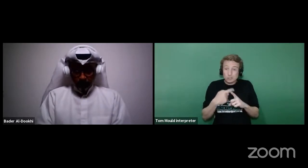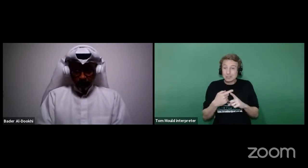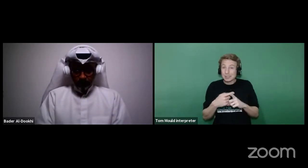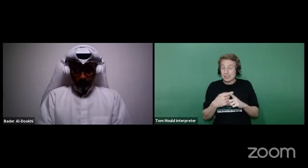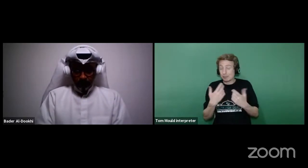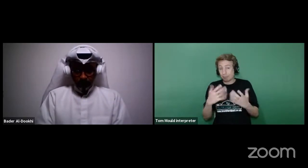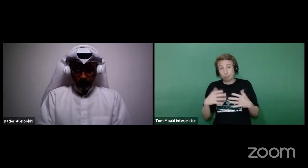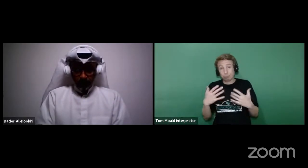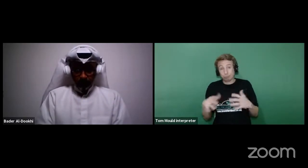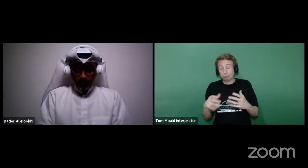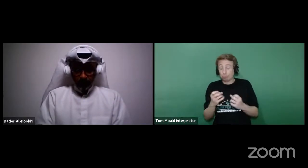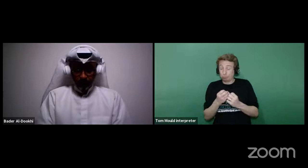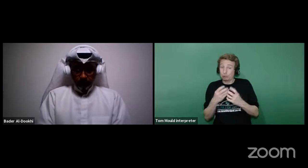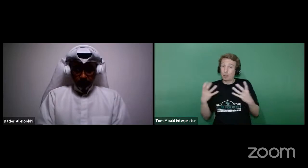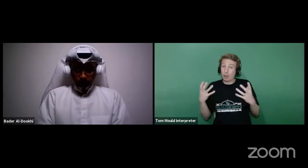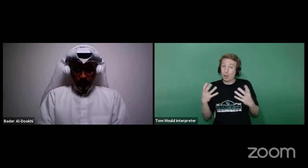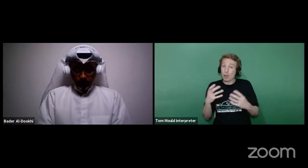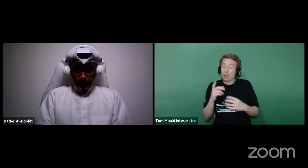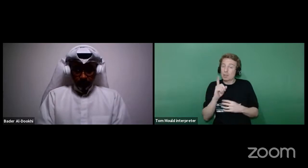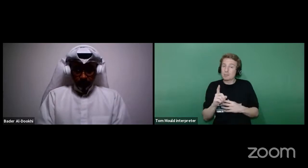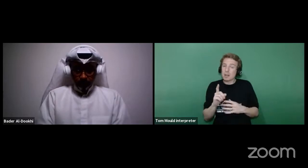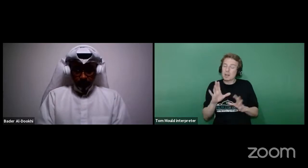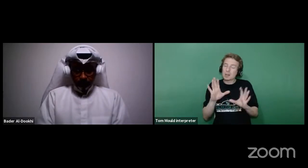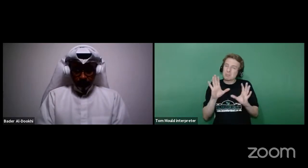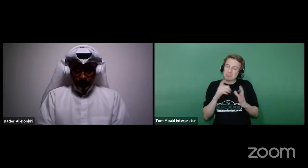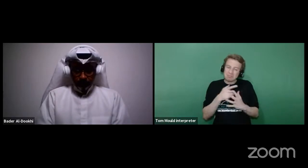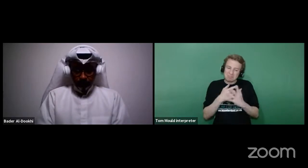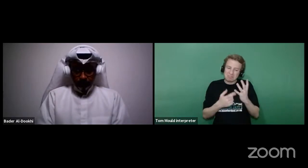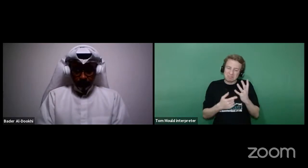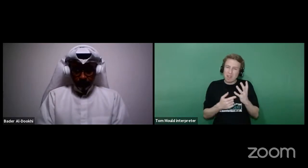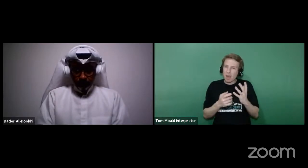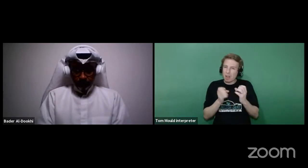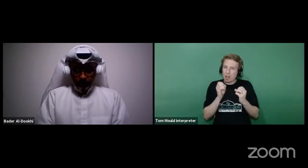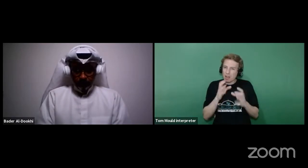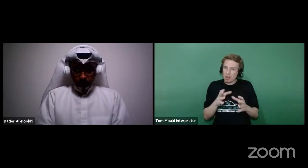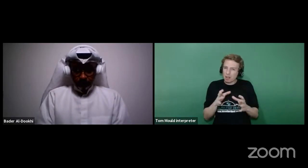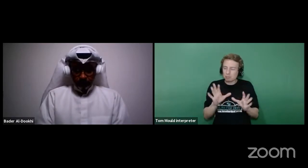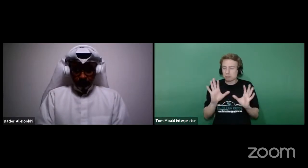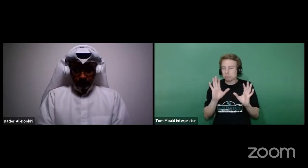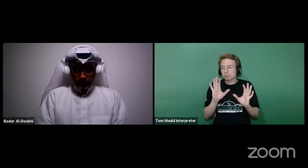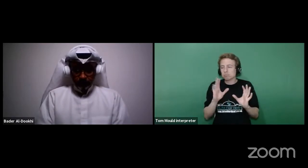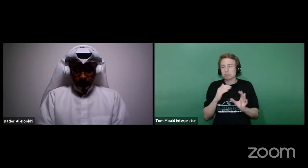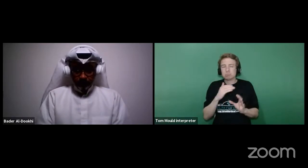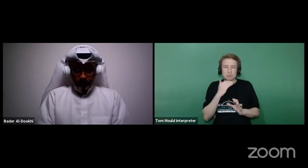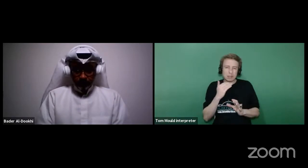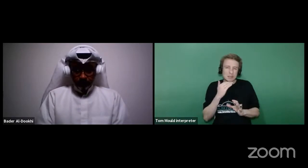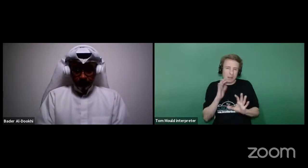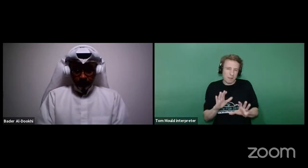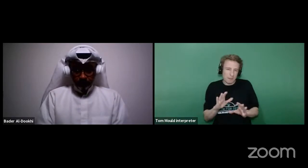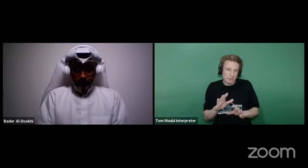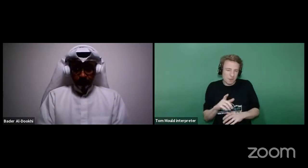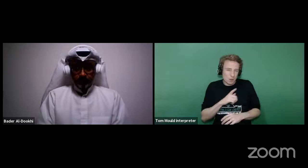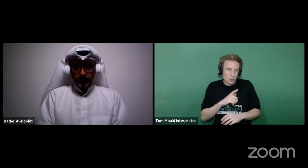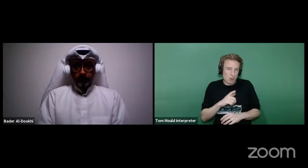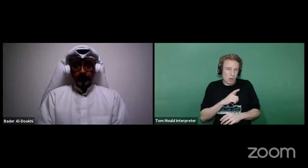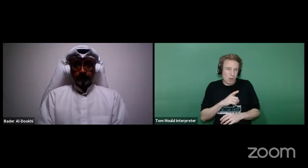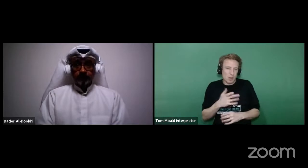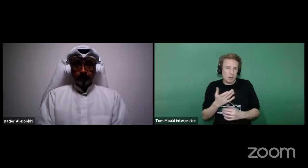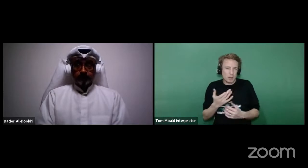think that in that which I have brought forward and put, there is sufficiency, because I don't want to